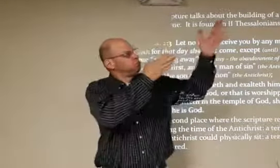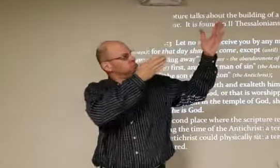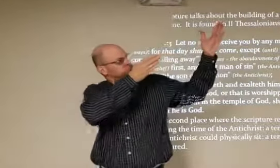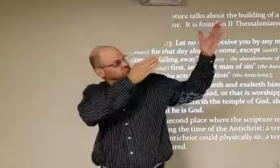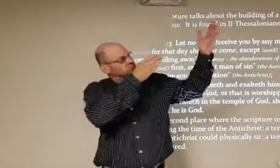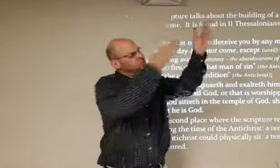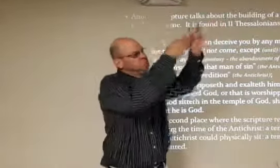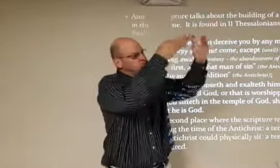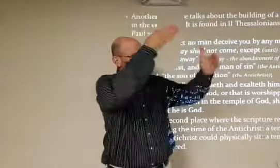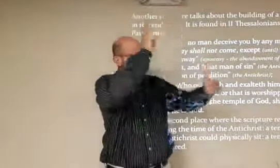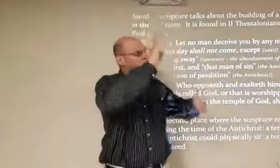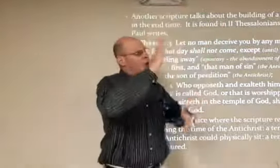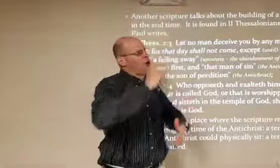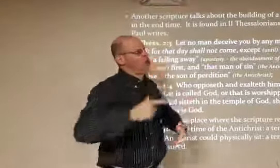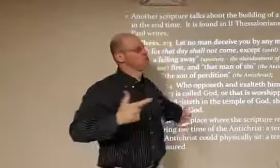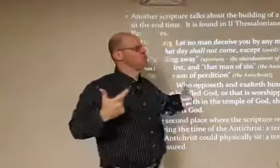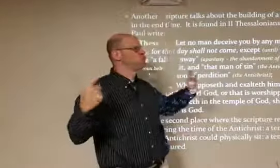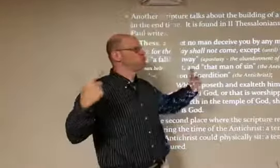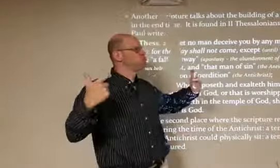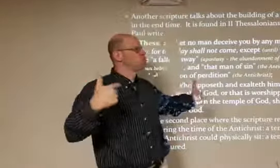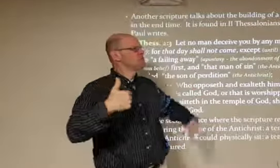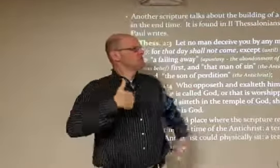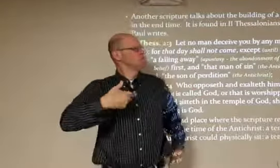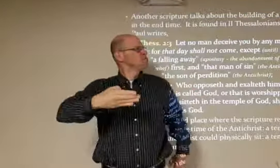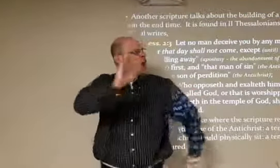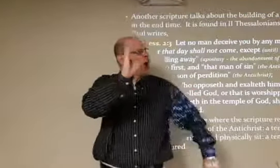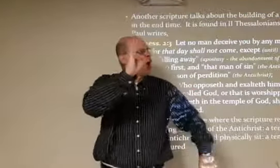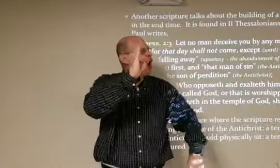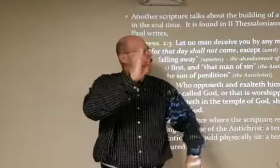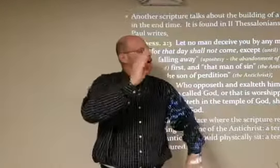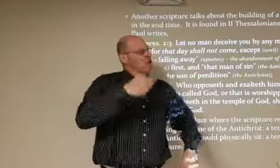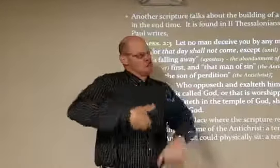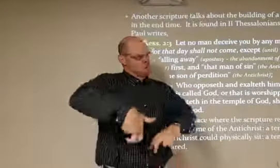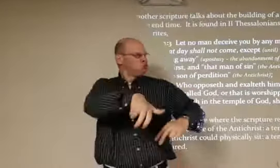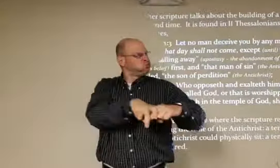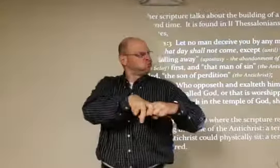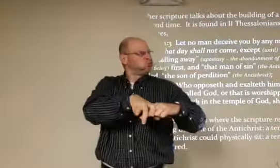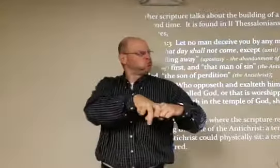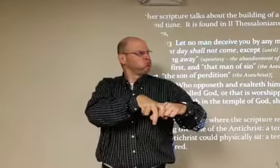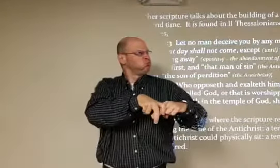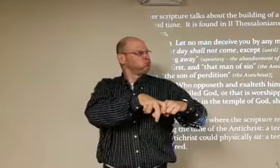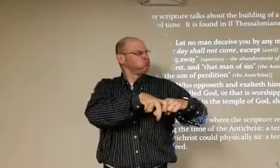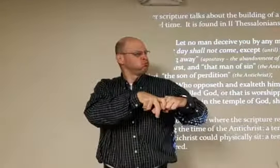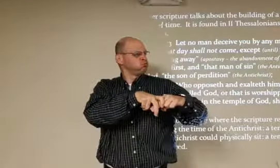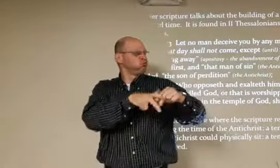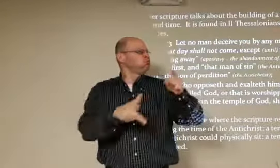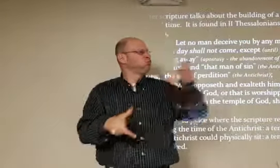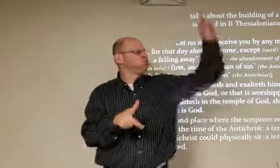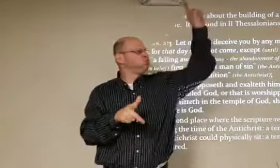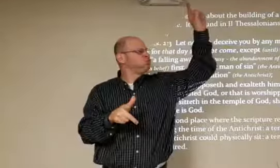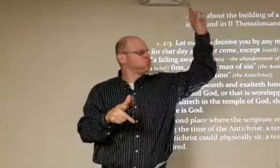worship, and there's going to be people that's going to worship him, and the Antichrist is going to be against